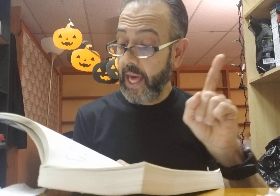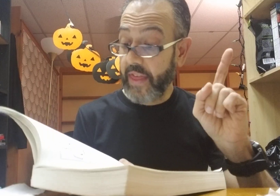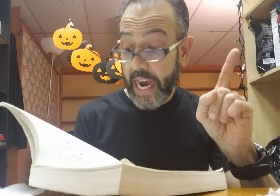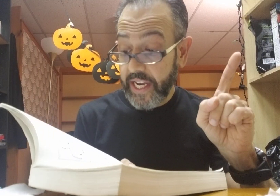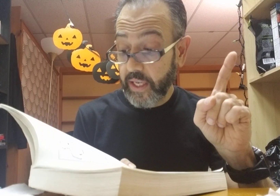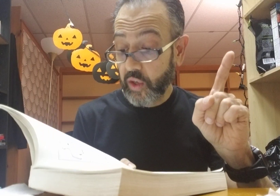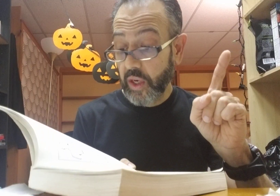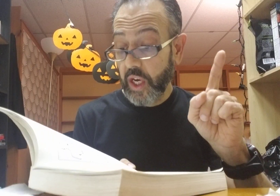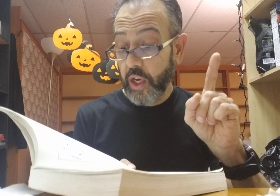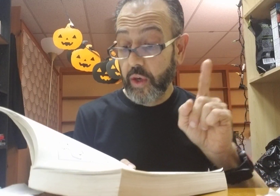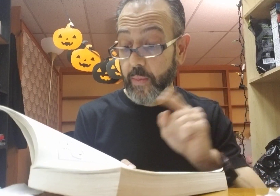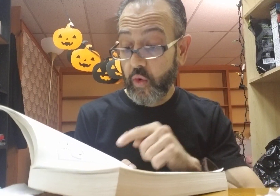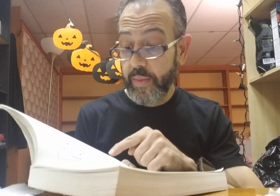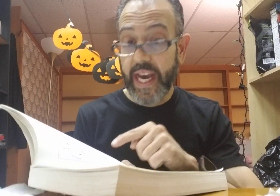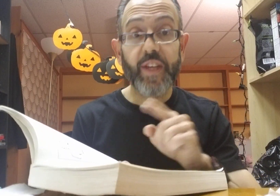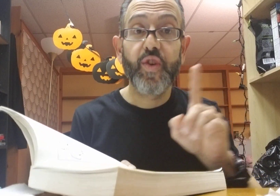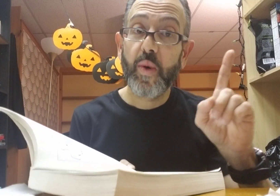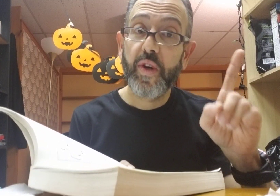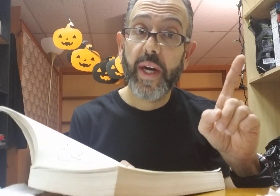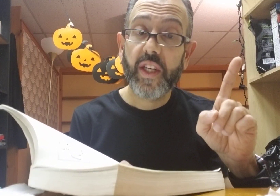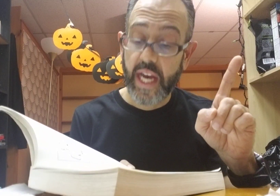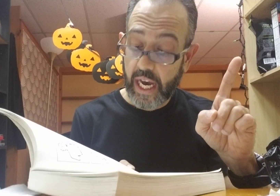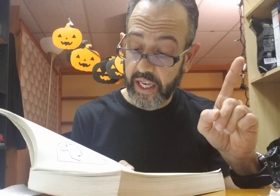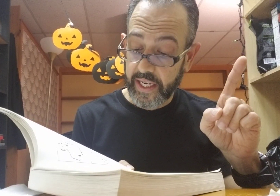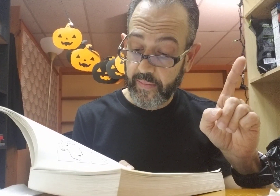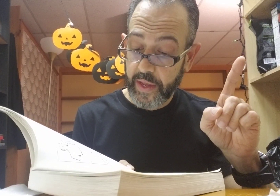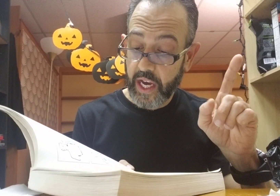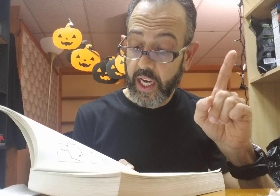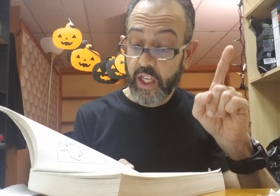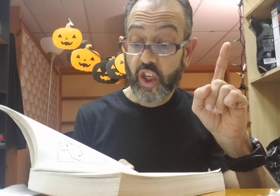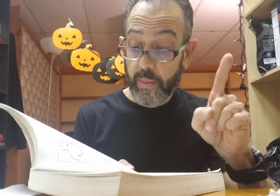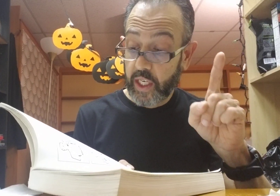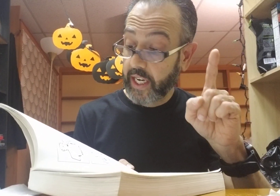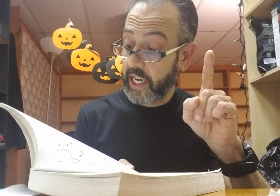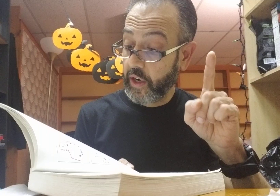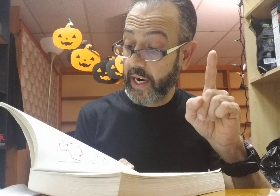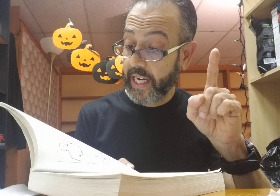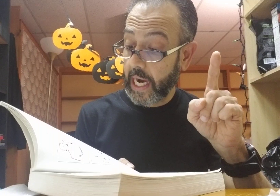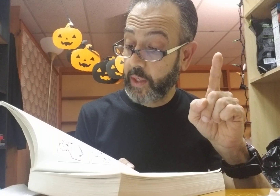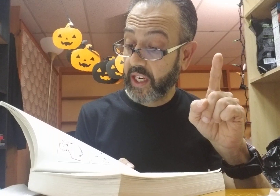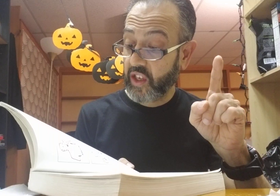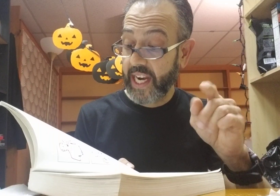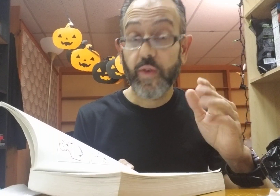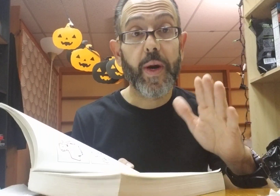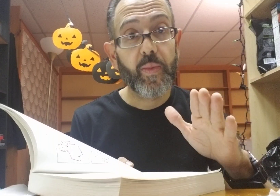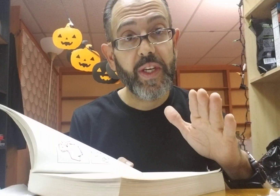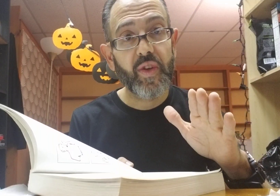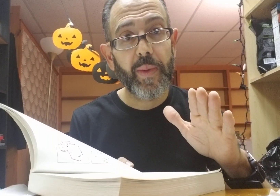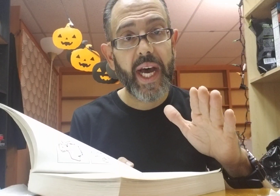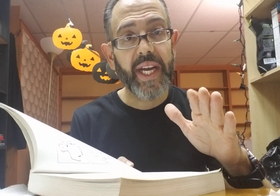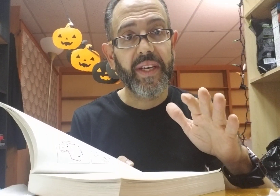That is, the movement has no directionality. Subject and direct object signs must be supplied.